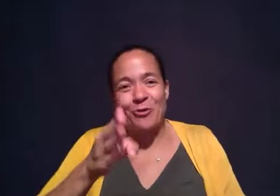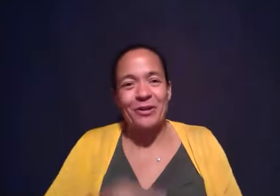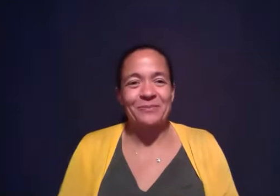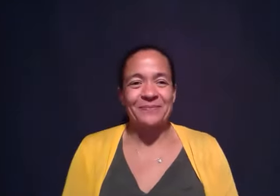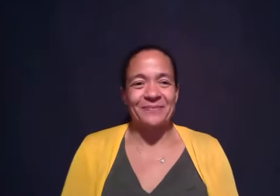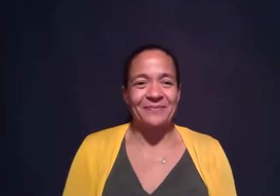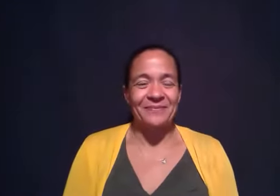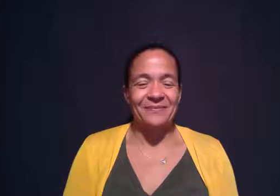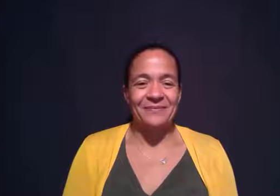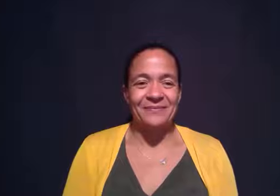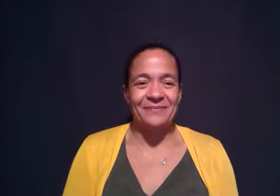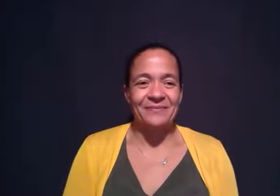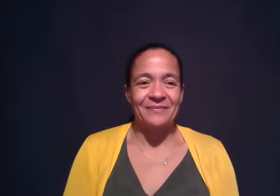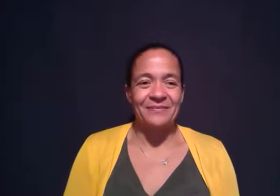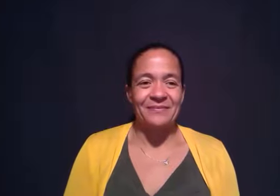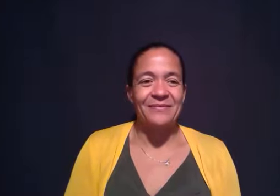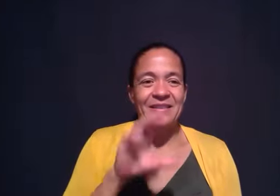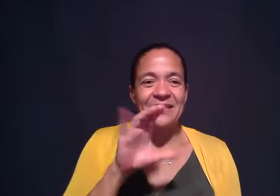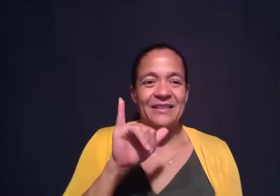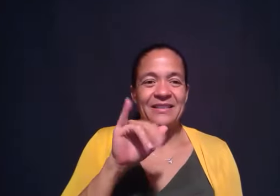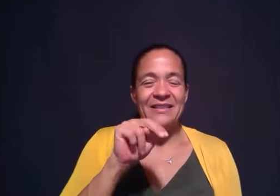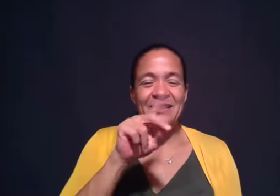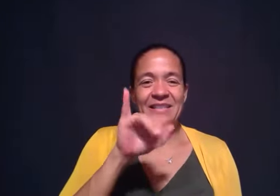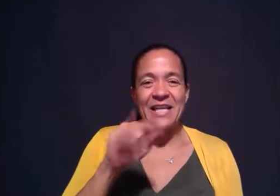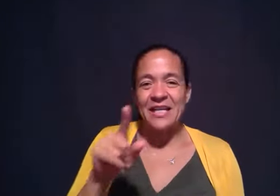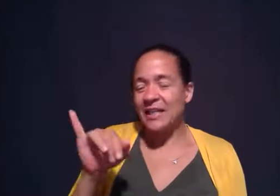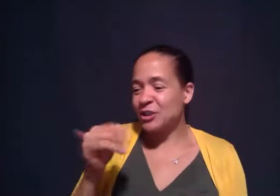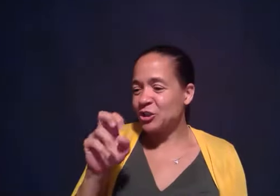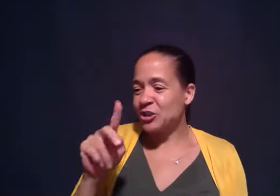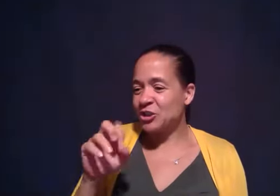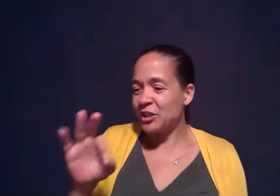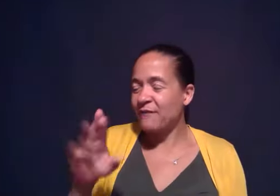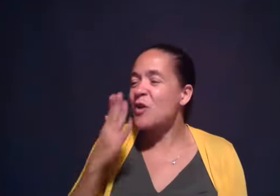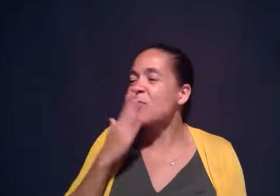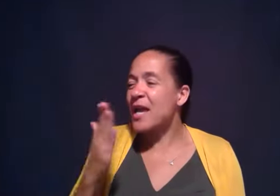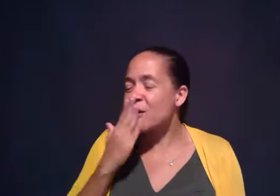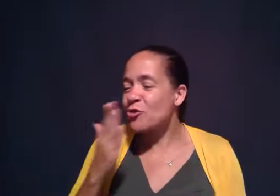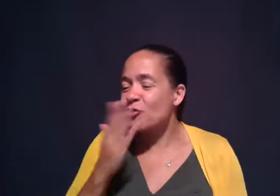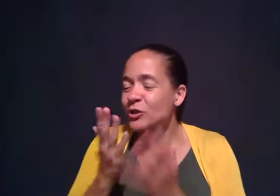Jennifer, thank you so much. That was awesome. I love you, and I'm